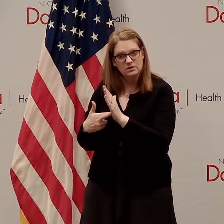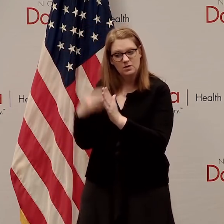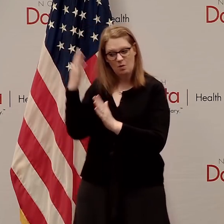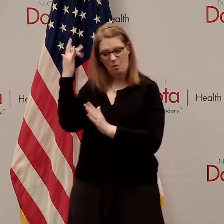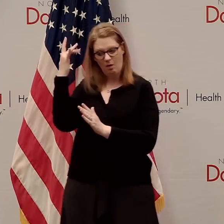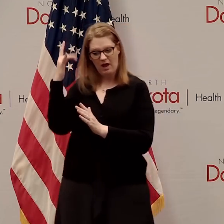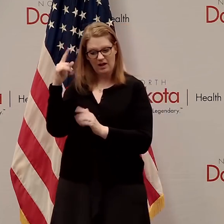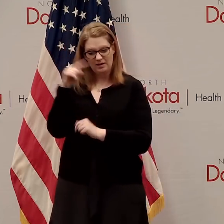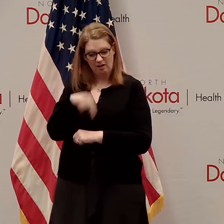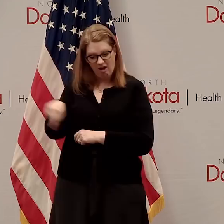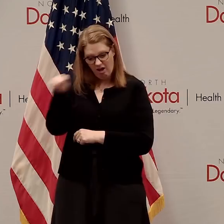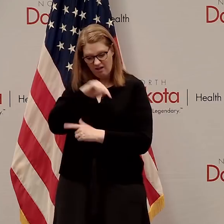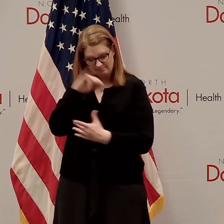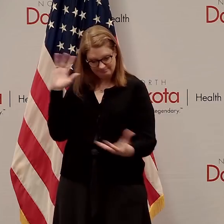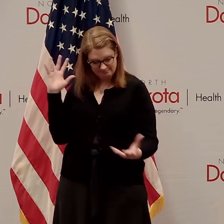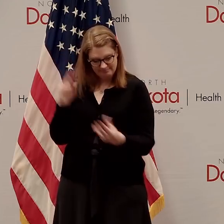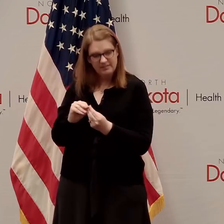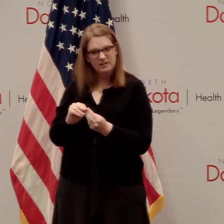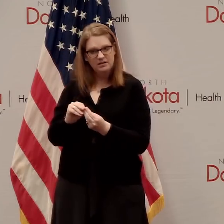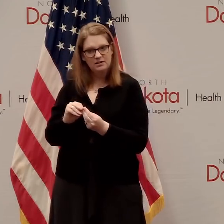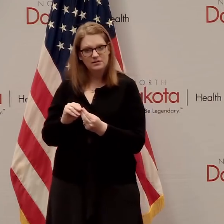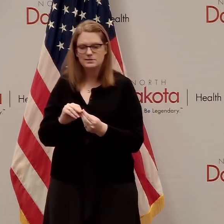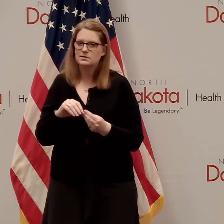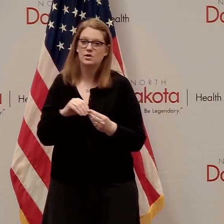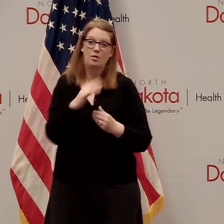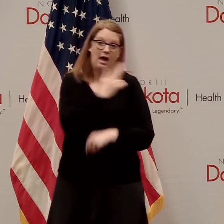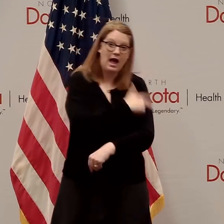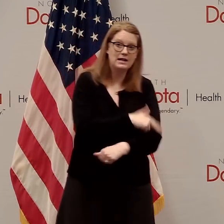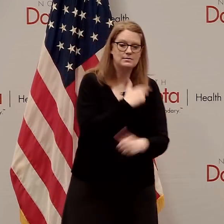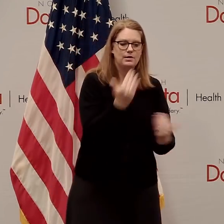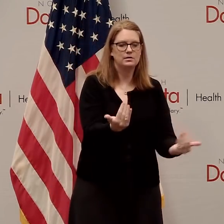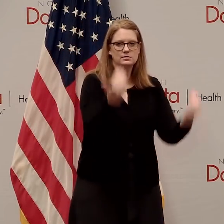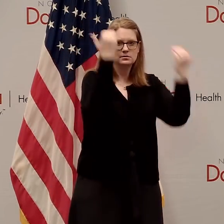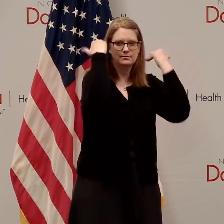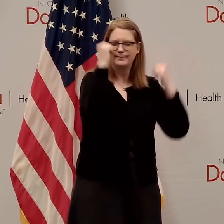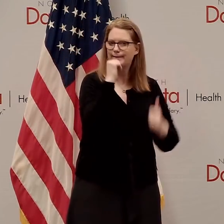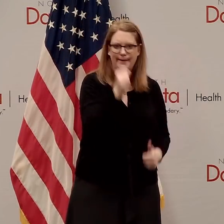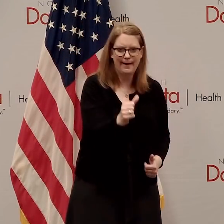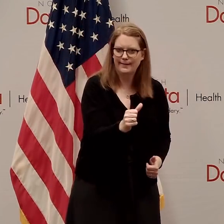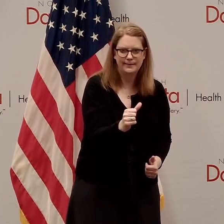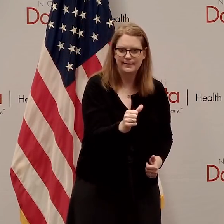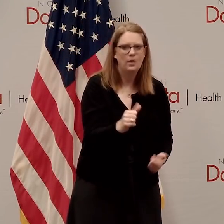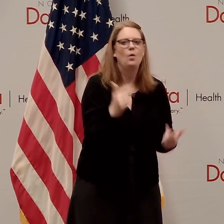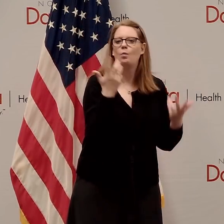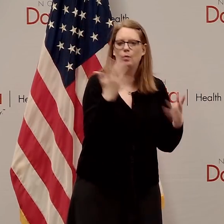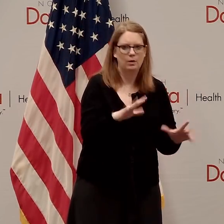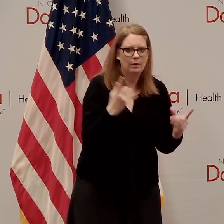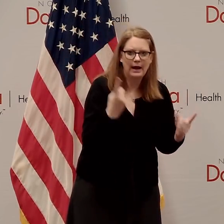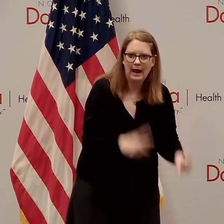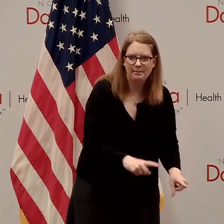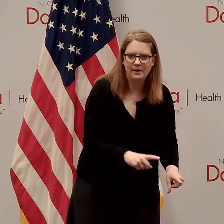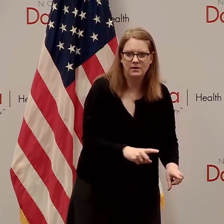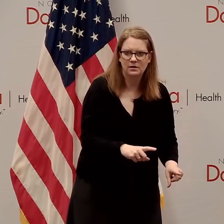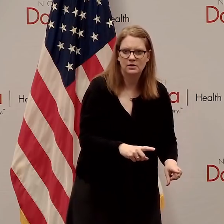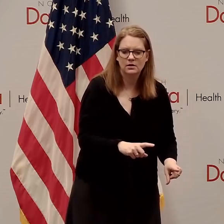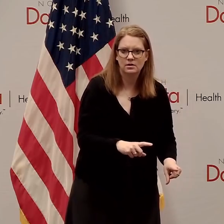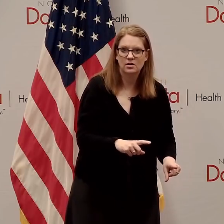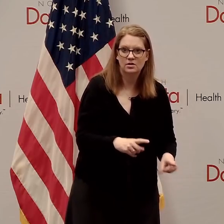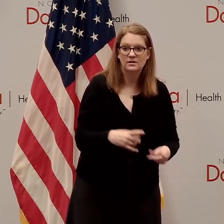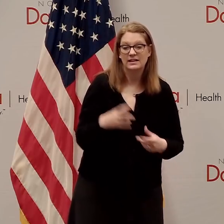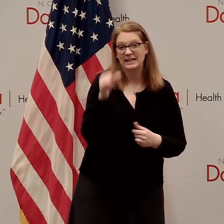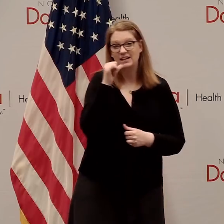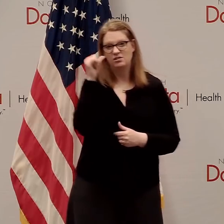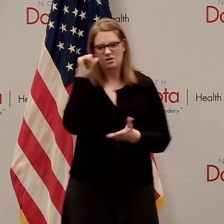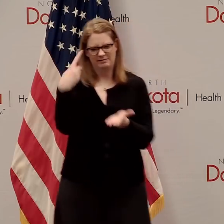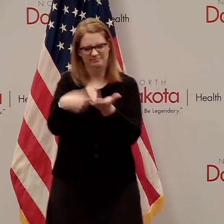they ramp up. This has bought us time to deliver the great plan that we produced yesterday. It's bought us time to build up